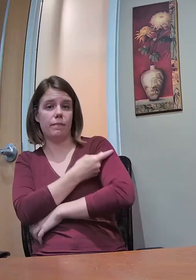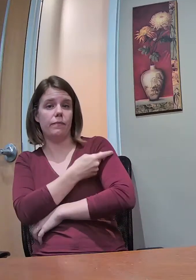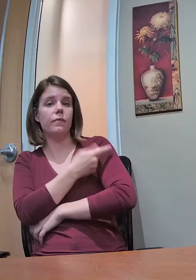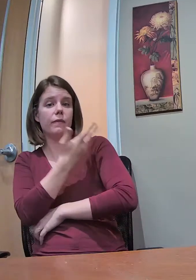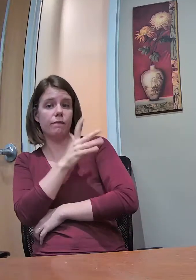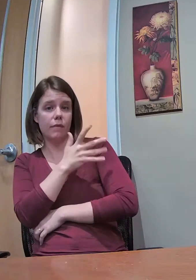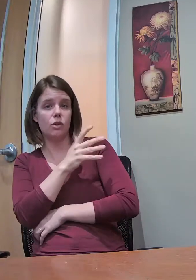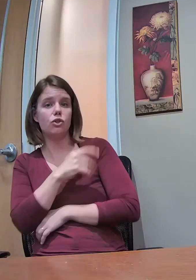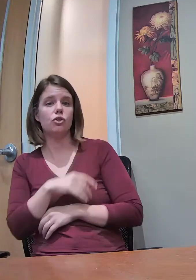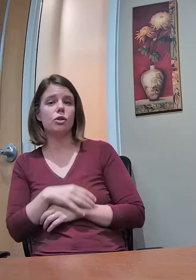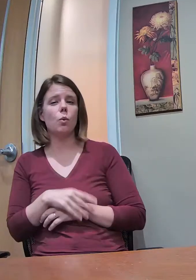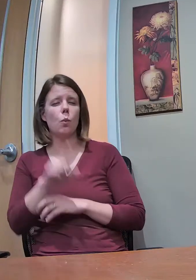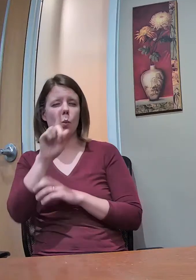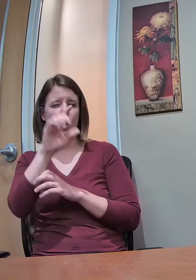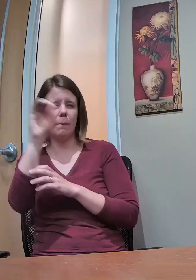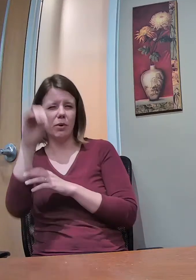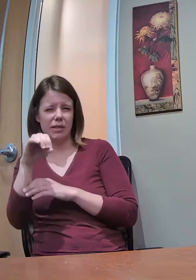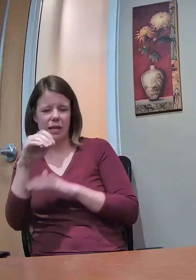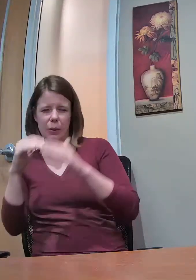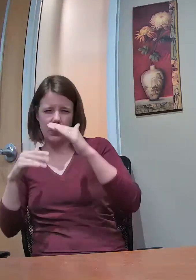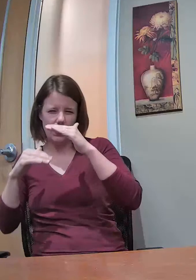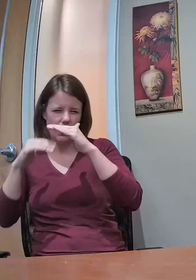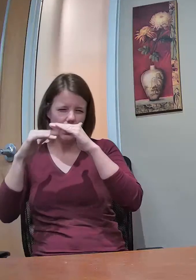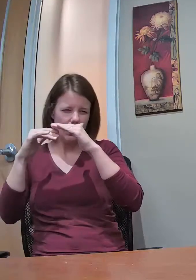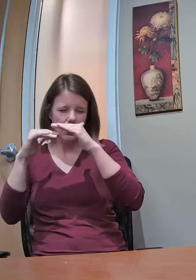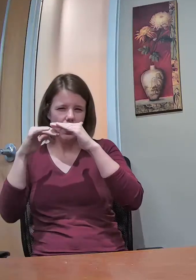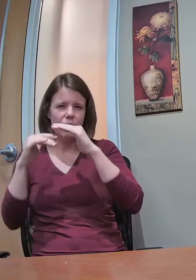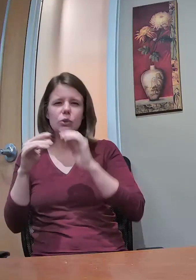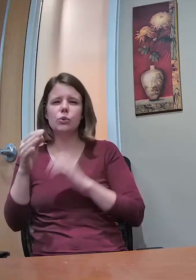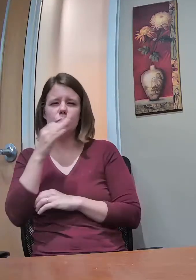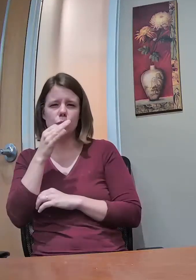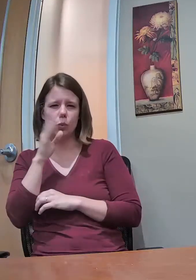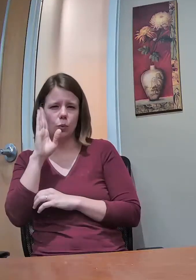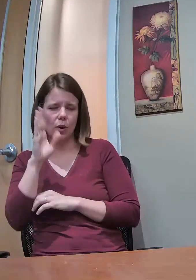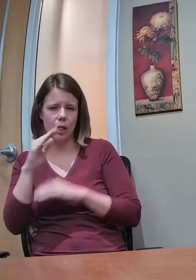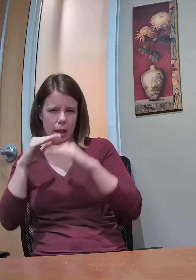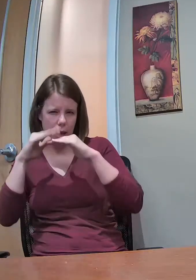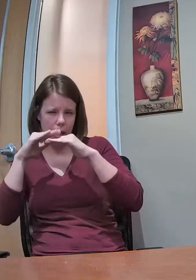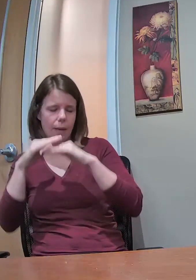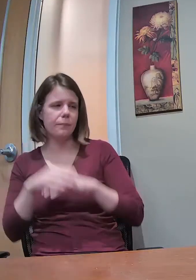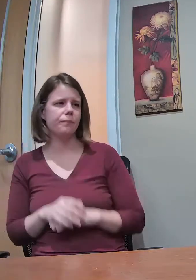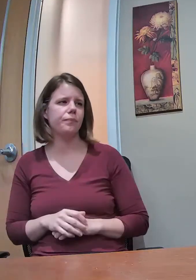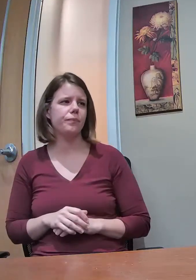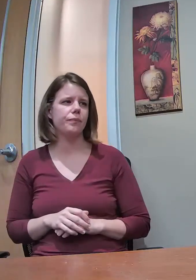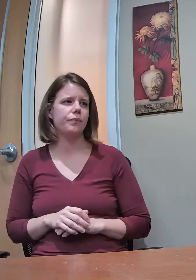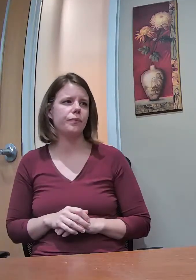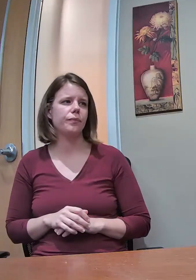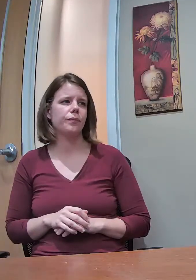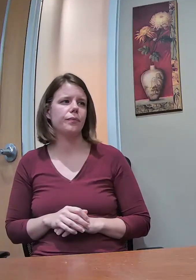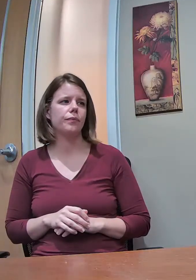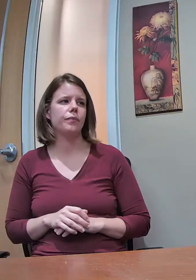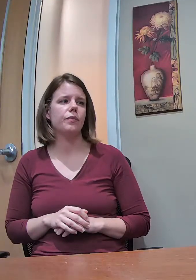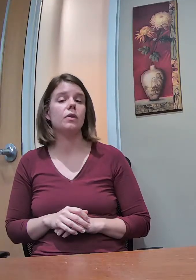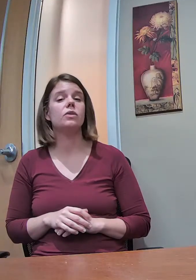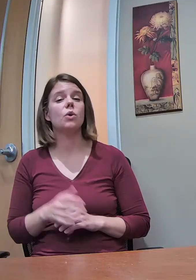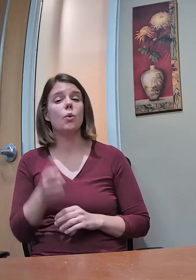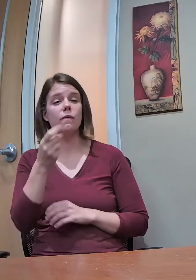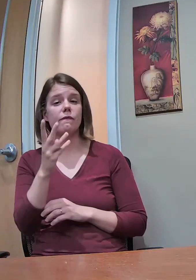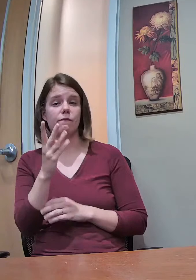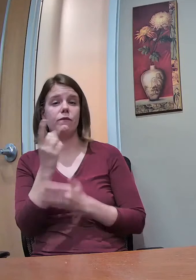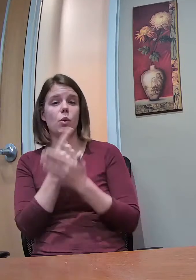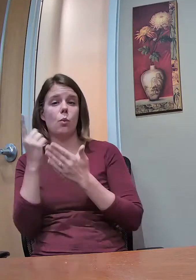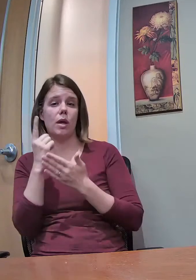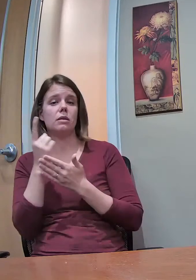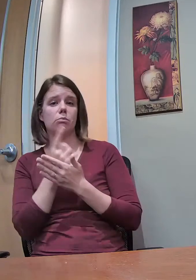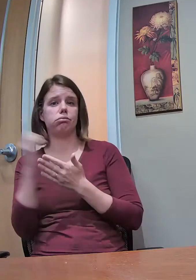just 1% shy of meeting the minimum requirement, which is 70%. So I think a couple of weeks ago when I talked to you, I said the staff rate